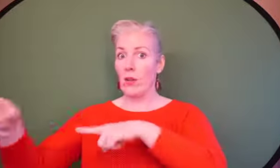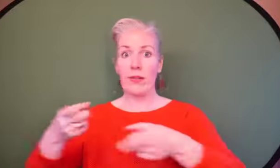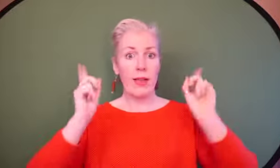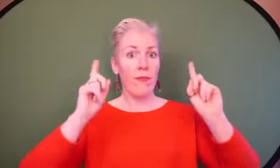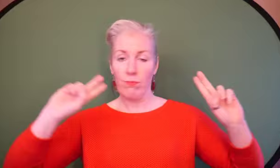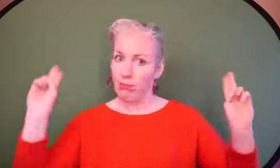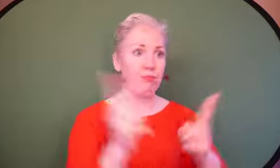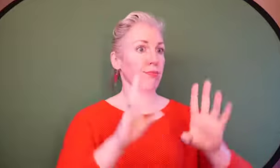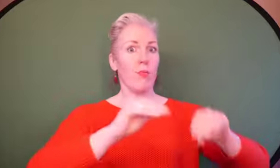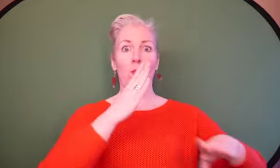so